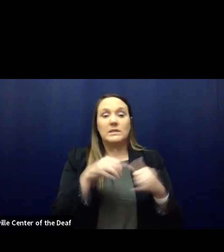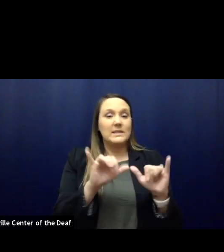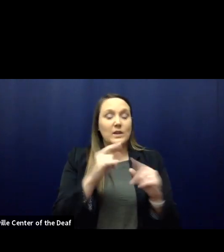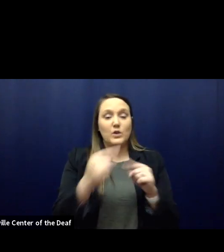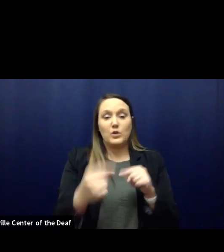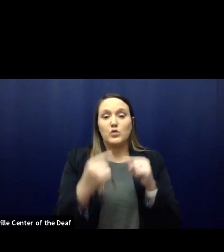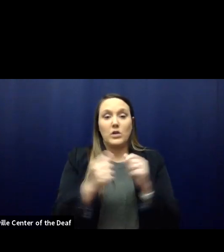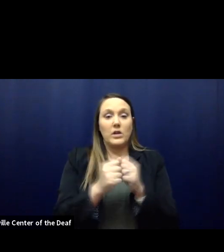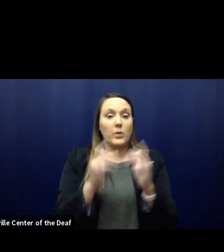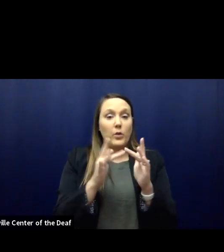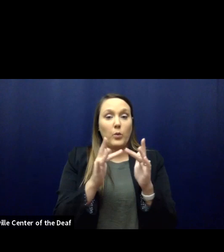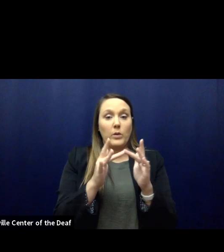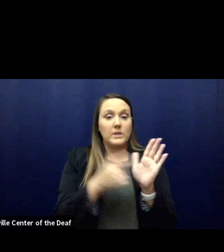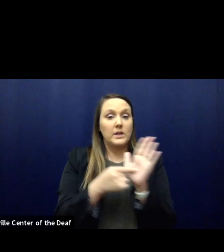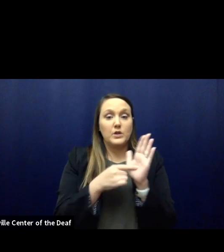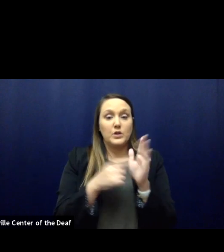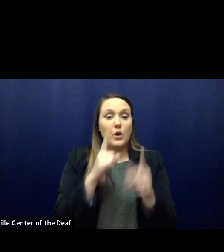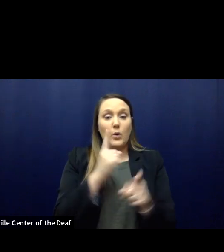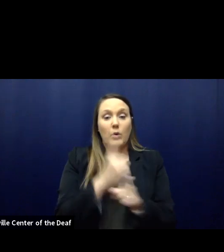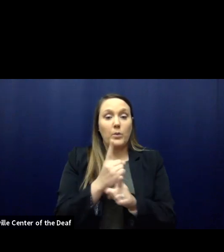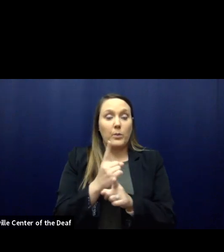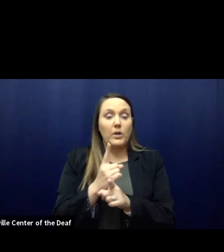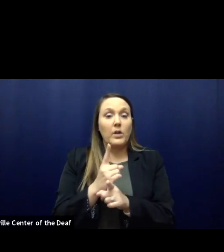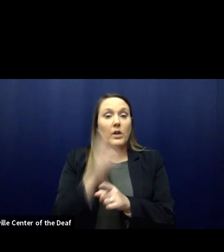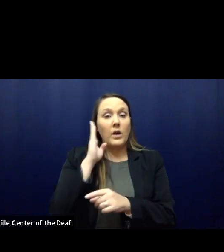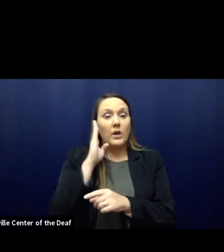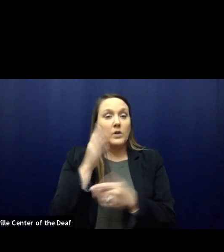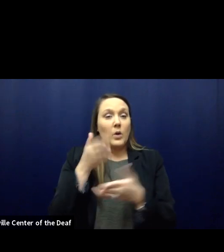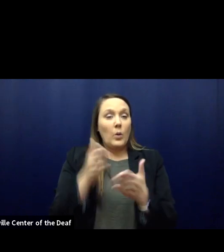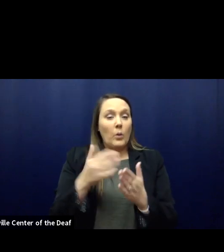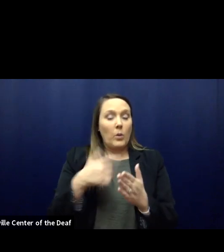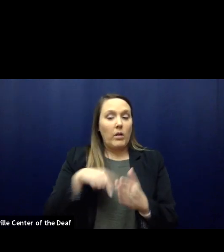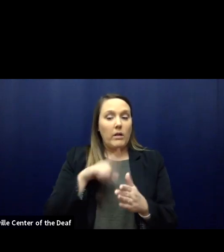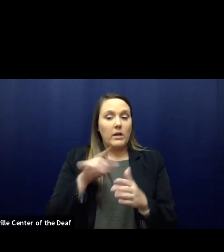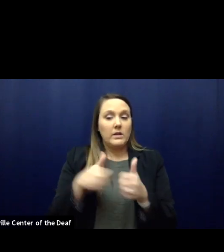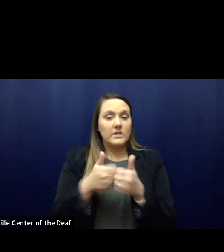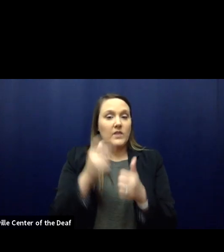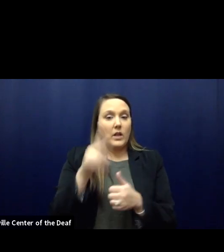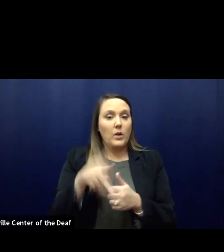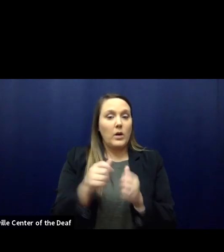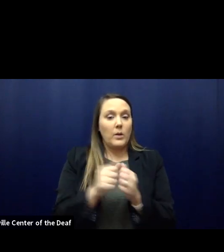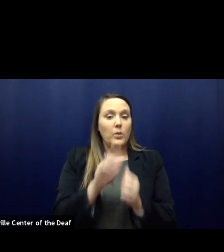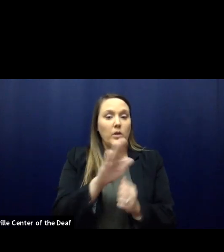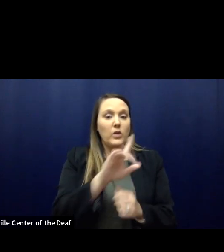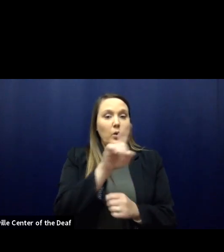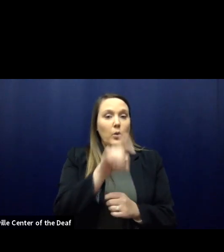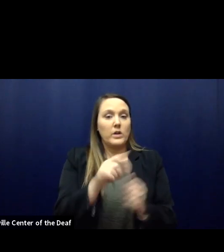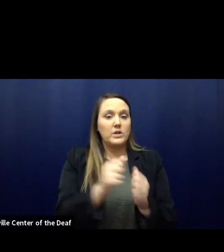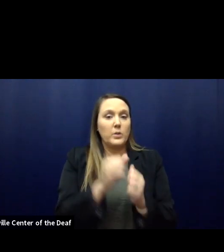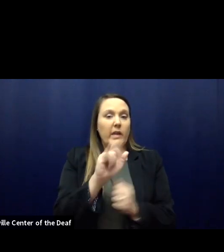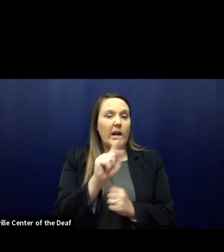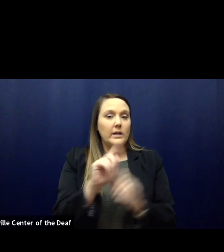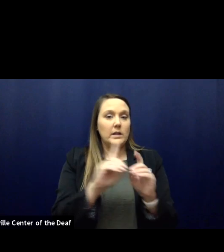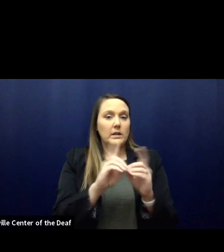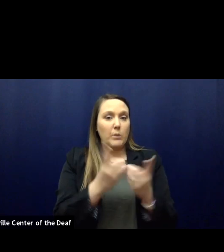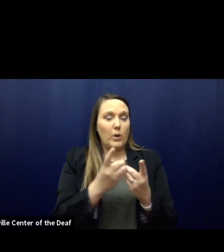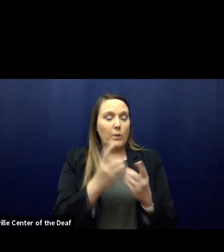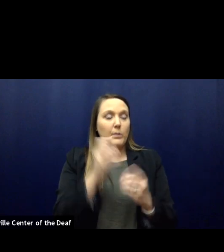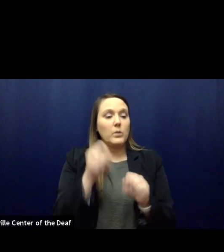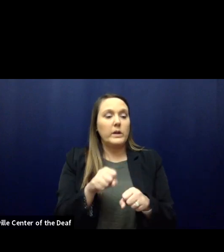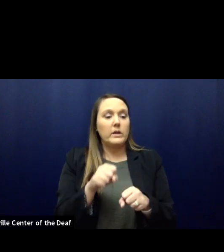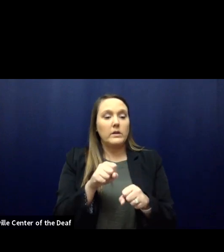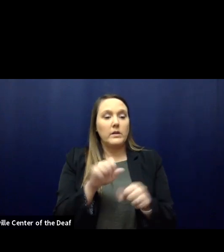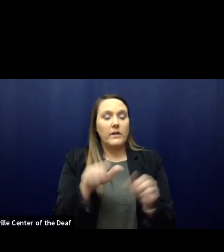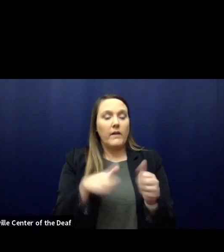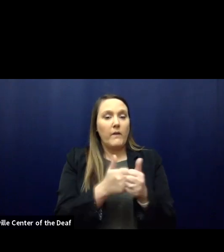show appropriately. So Vincent, let us follow up with your question with our IT department, and we can follow up with you to make